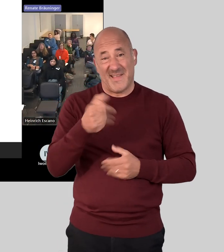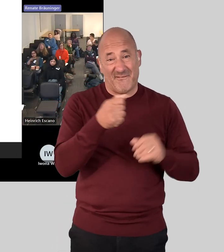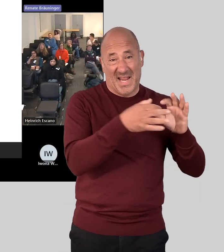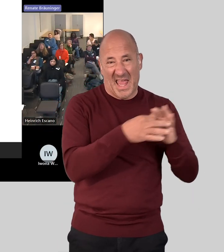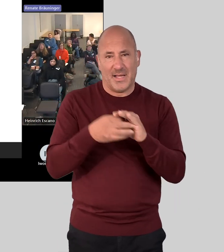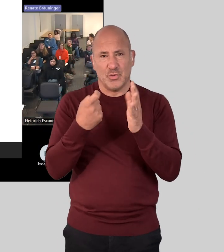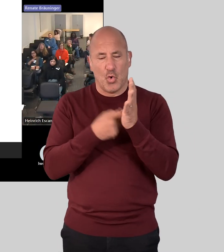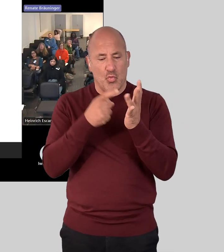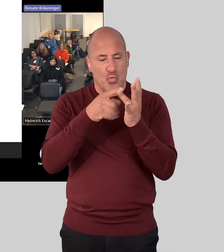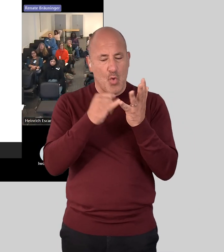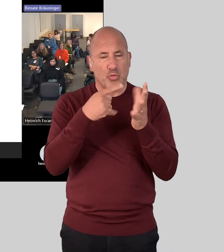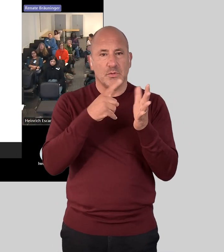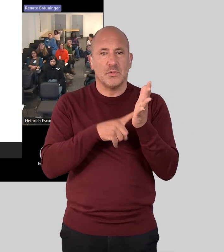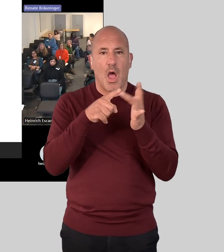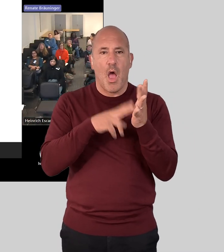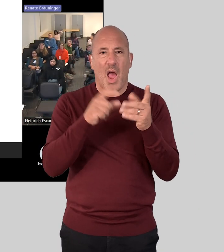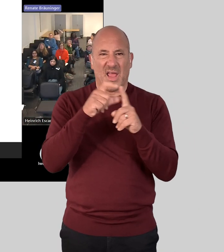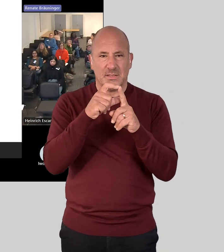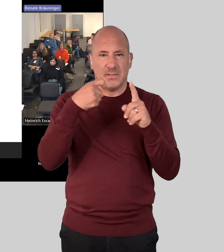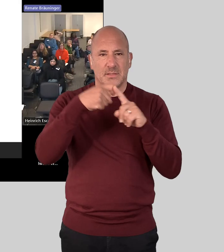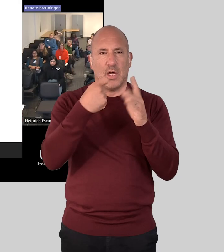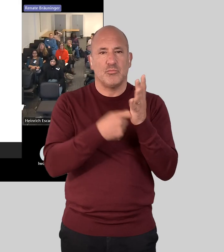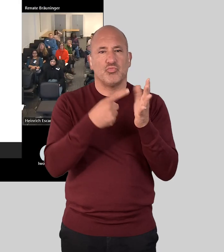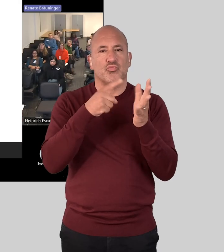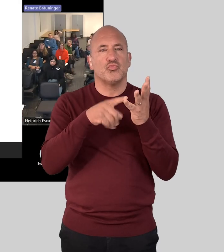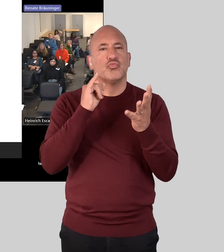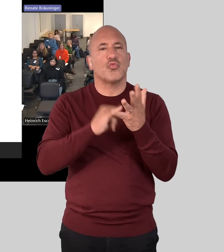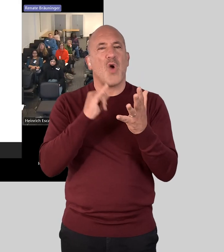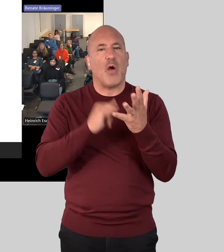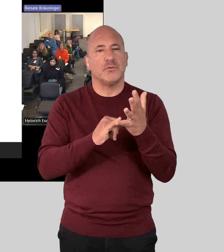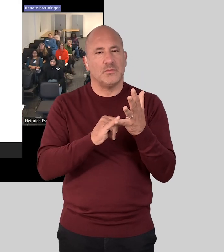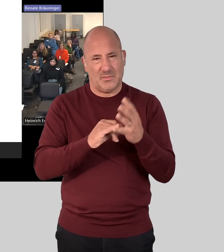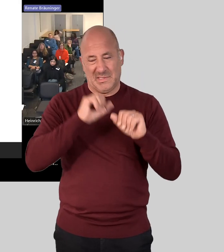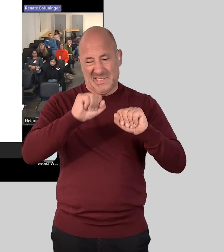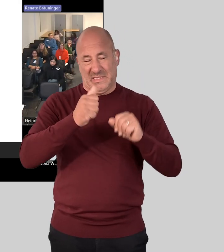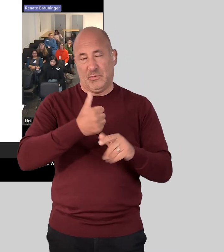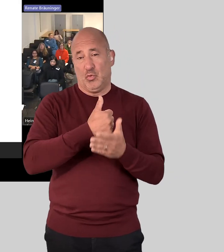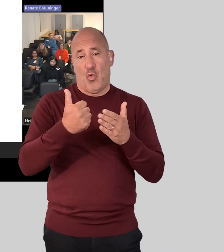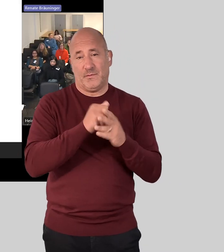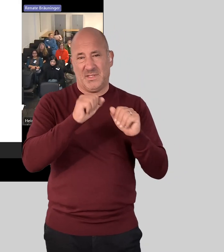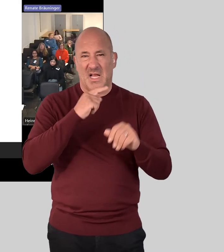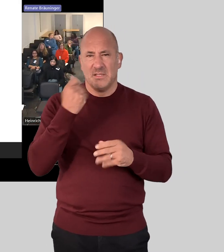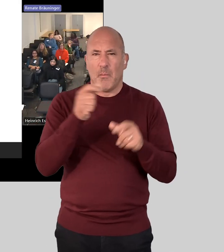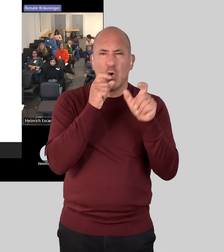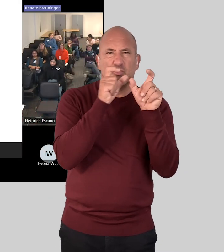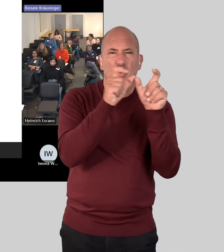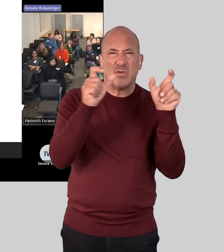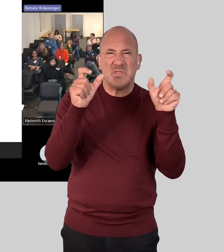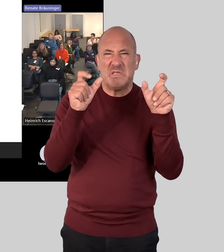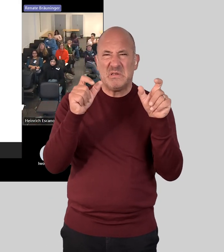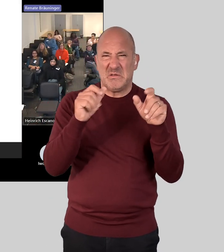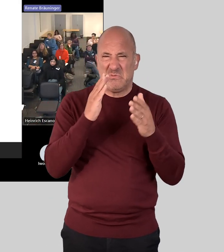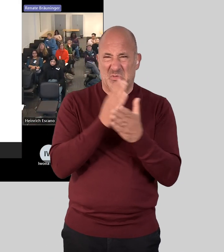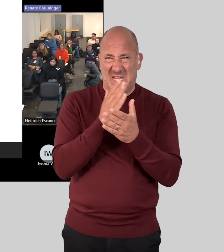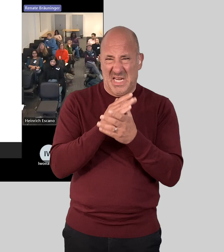how should we think about terminology, and makes a link to Rosalind Krauss, who often referred to some of